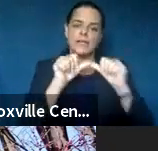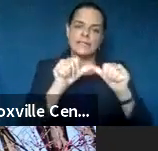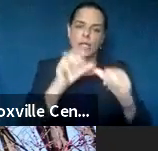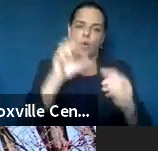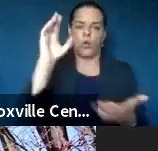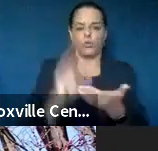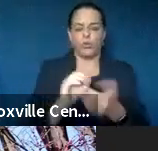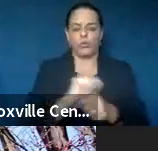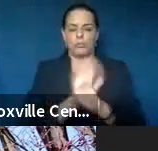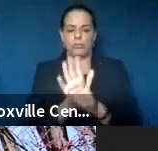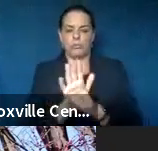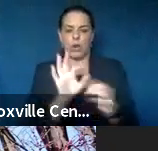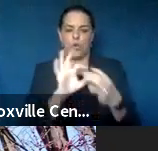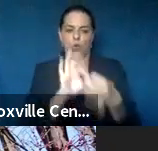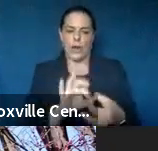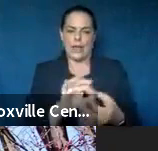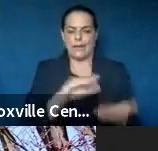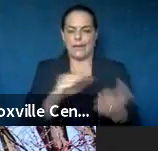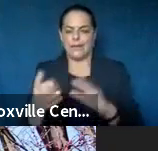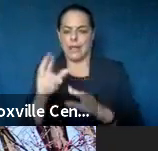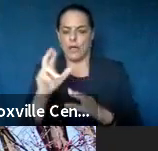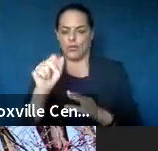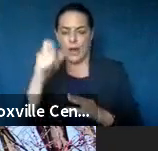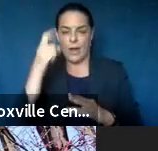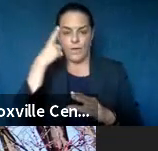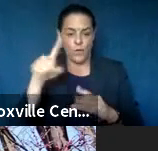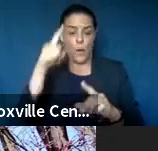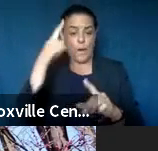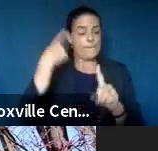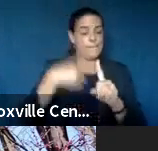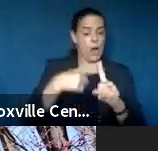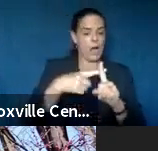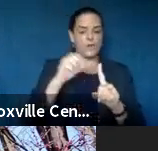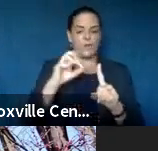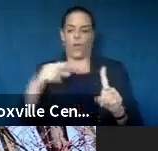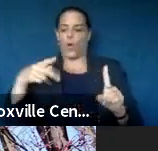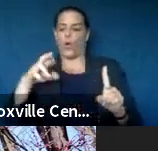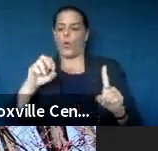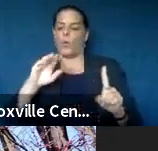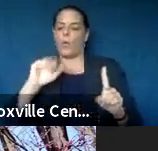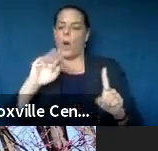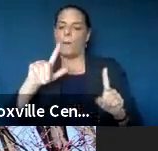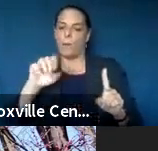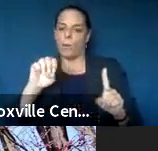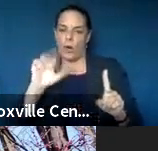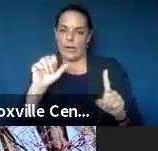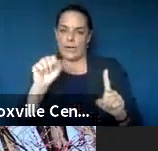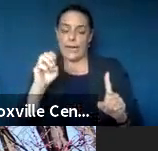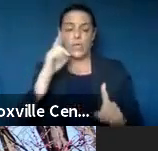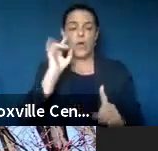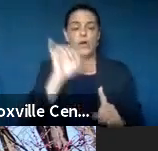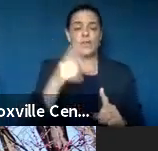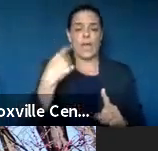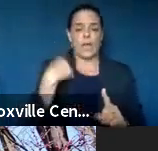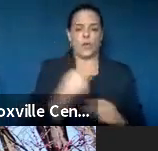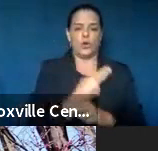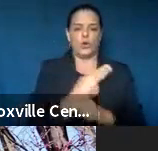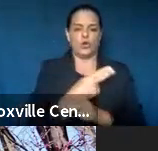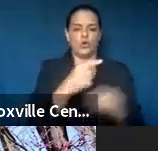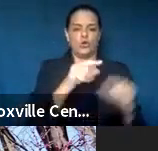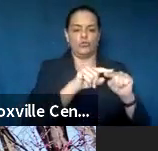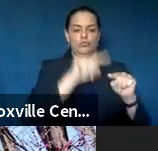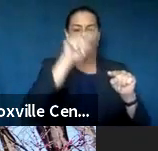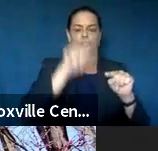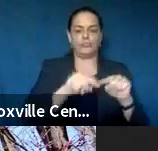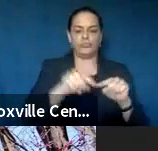decreased COVID-19 related death rate for identified positive or probable cases. For this benchmark, we use a graph that shows